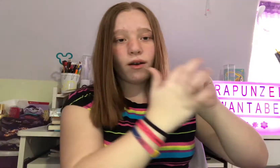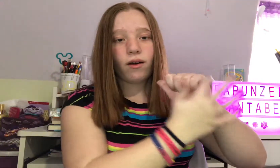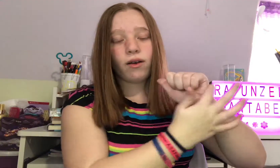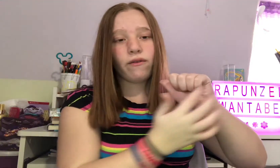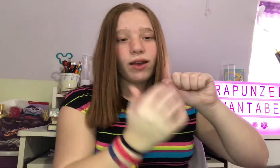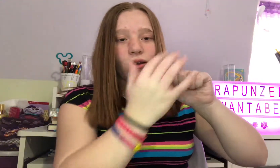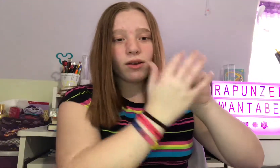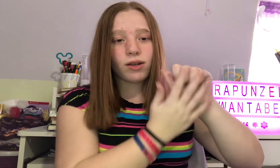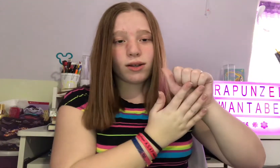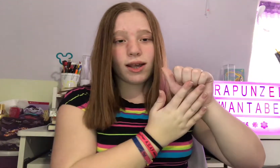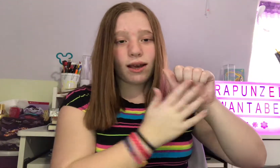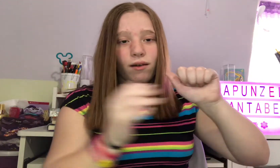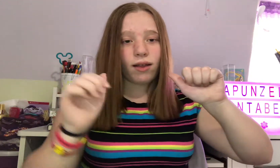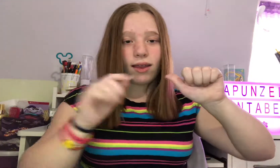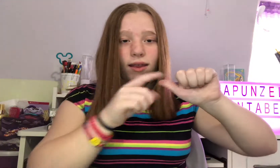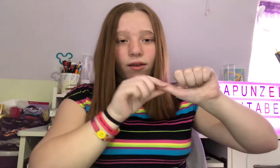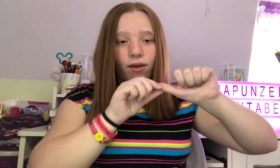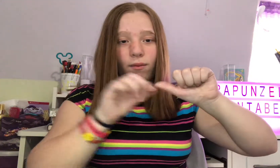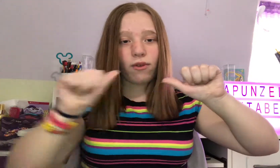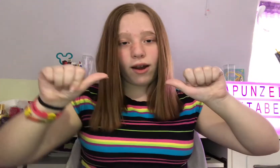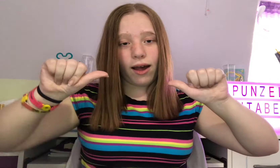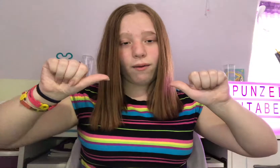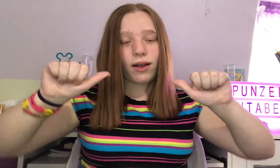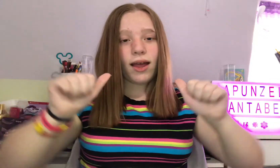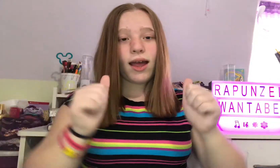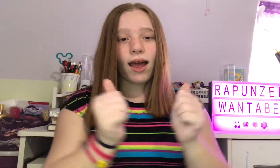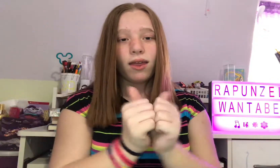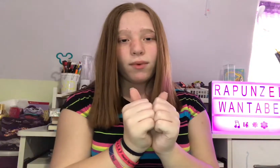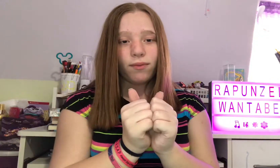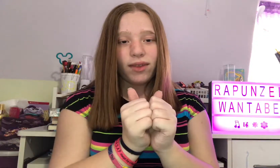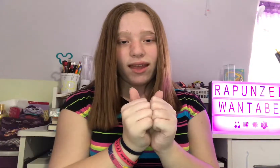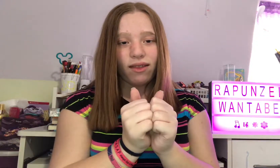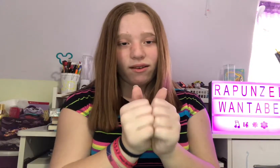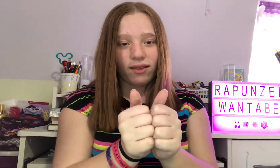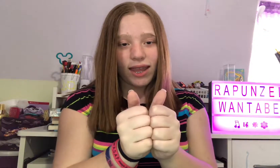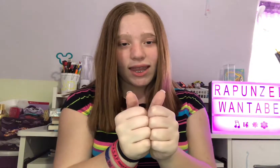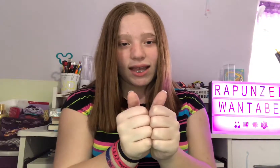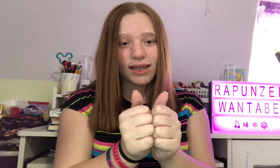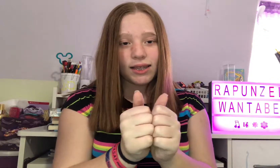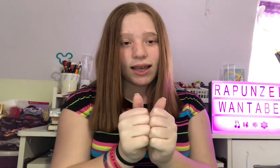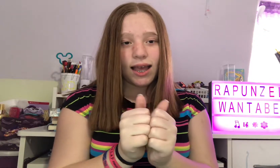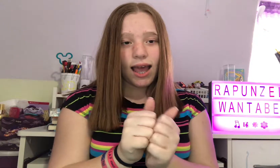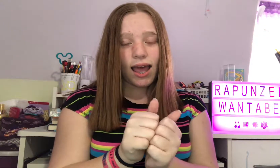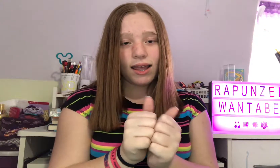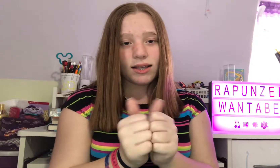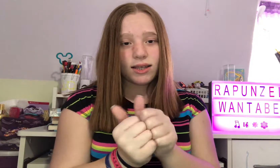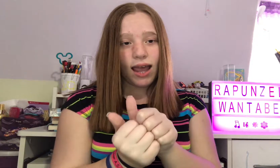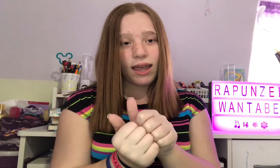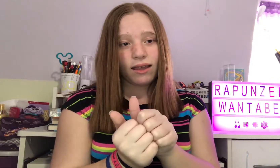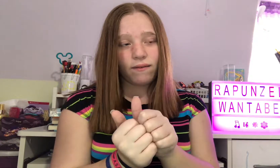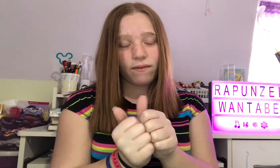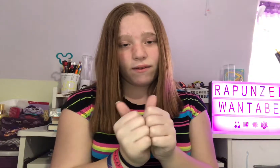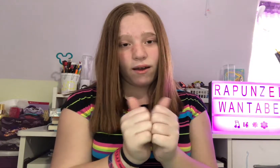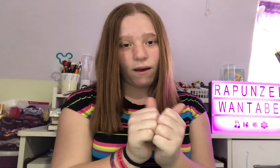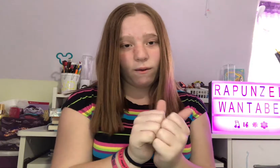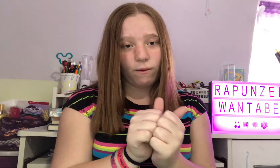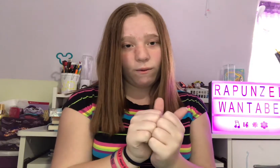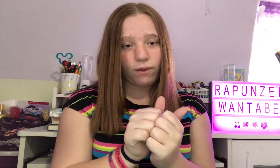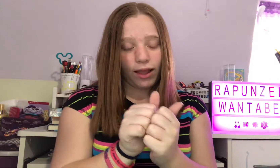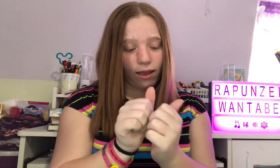all your fingers are down, and then your thumbs are out, and you put them together like this, and you just kind of go, like, it'll